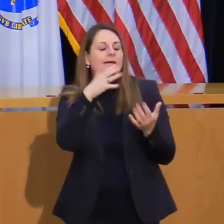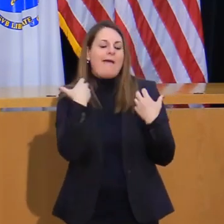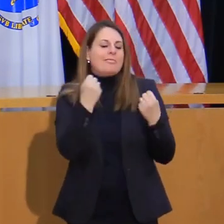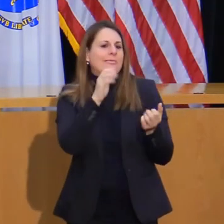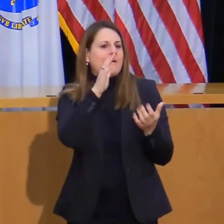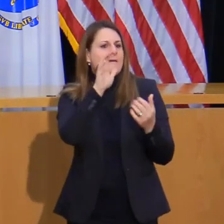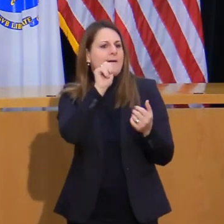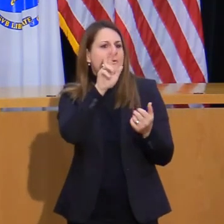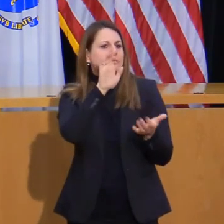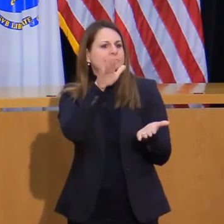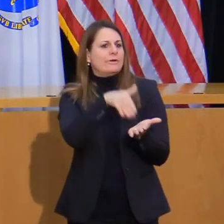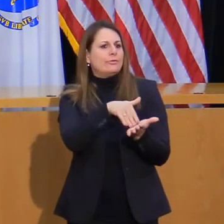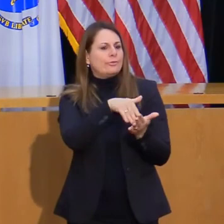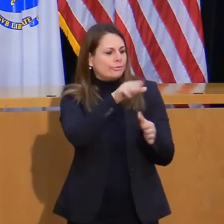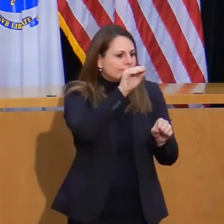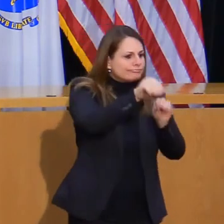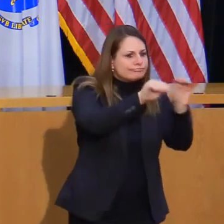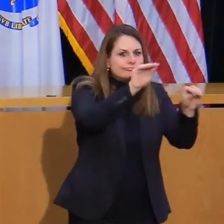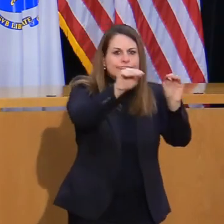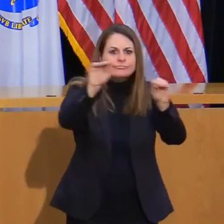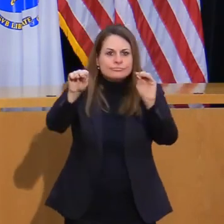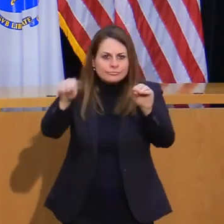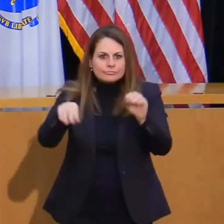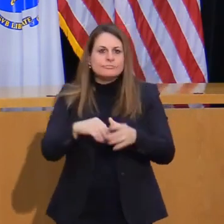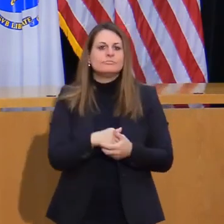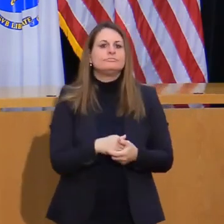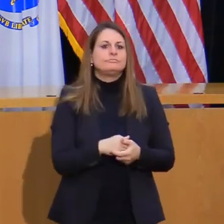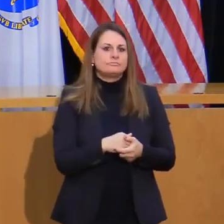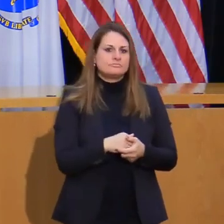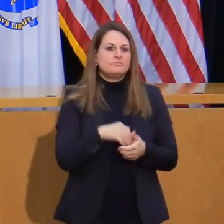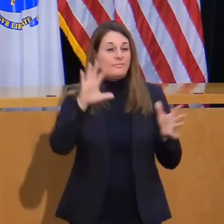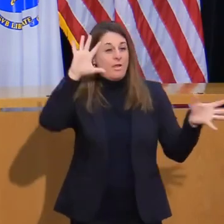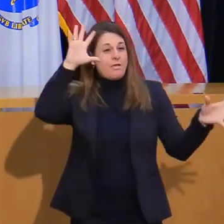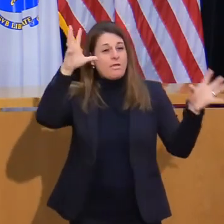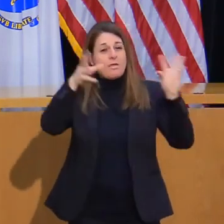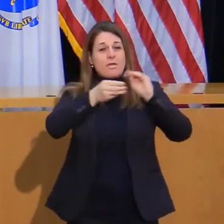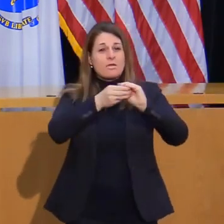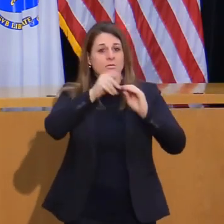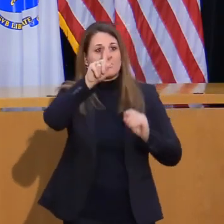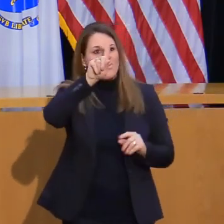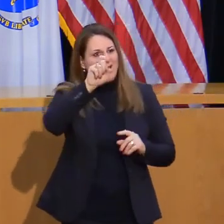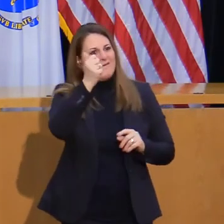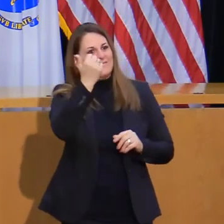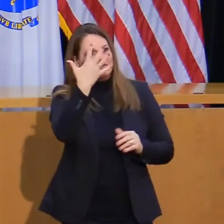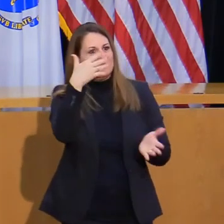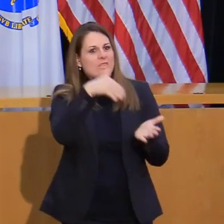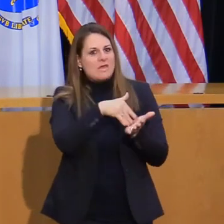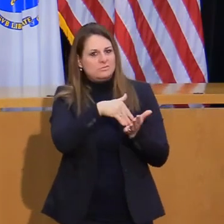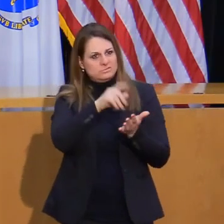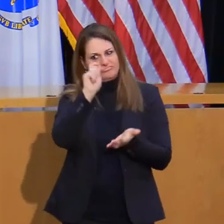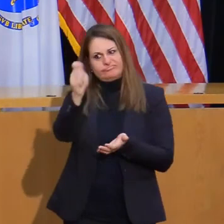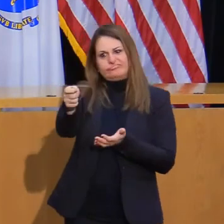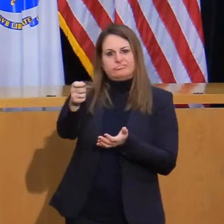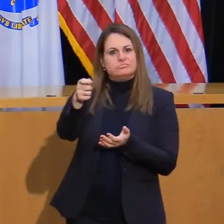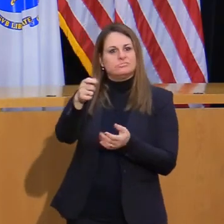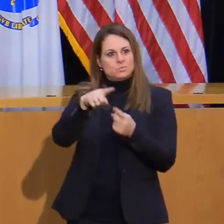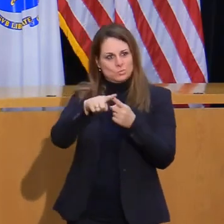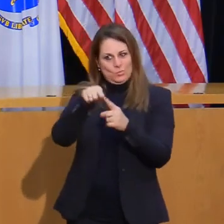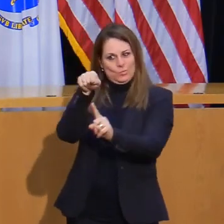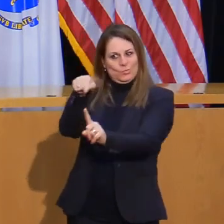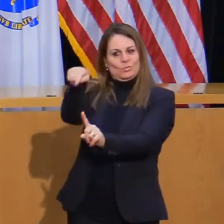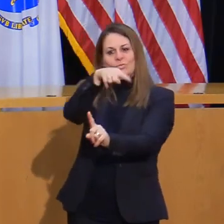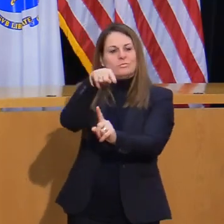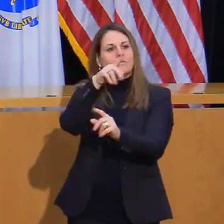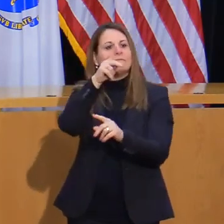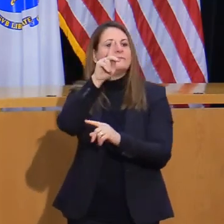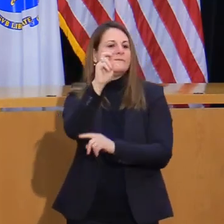received almost 116,000 doses, and the state allocation for retail pharmacies is another 10,000